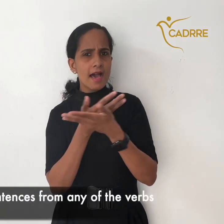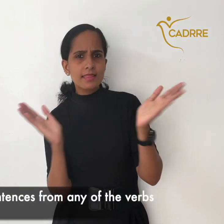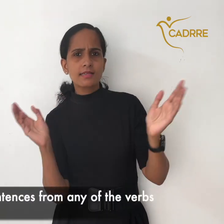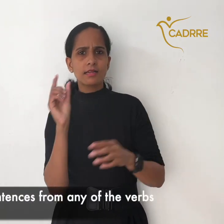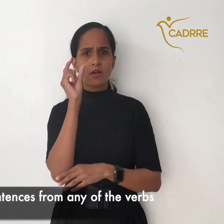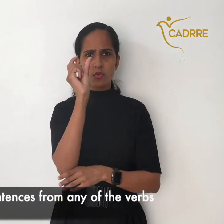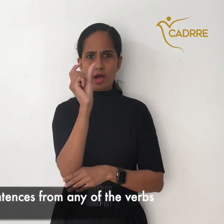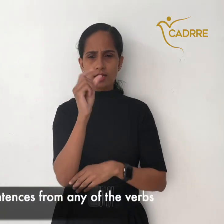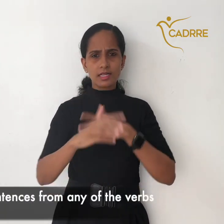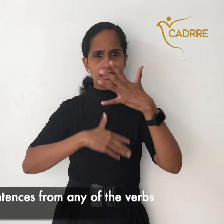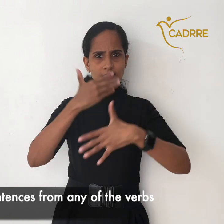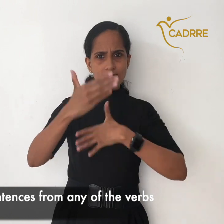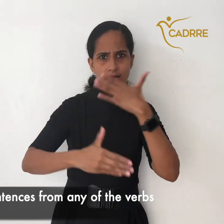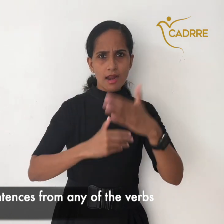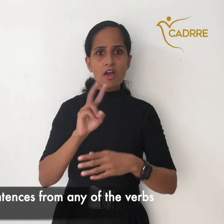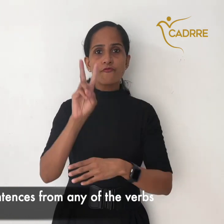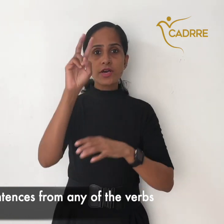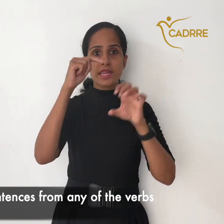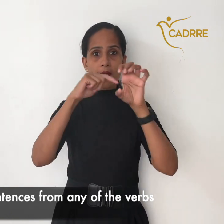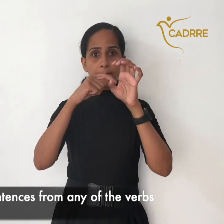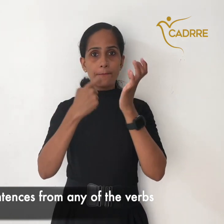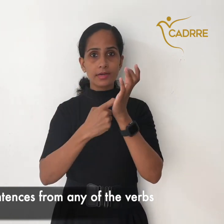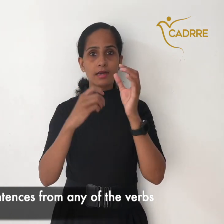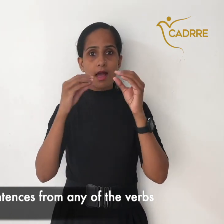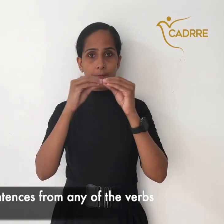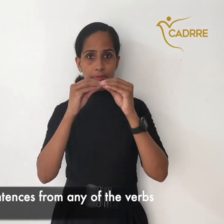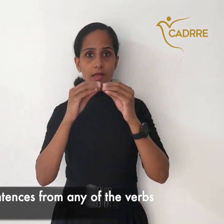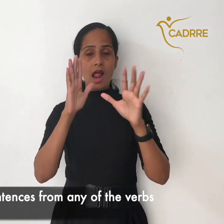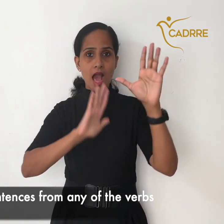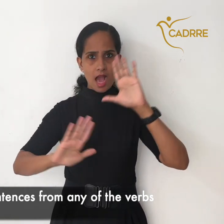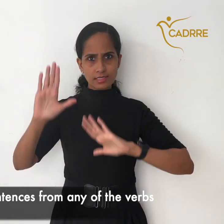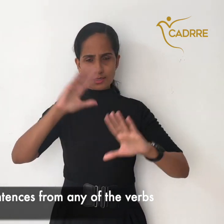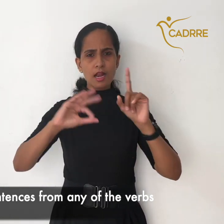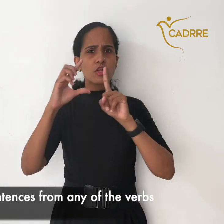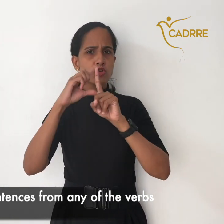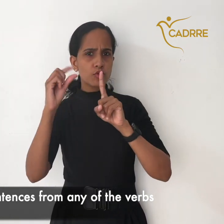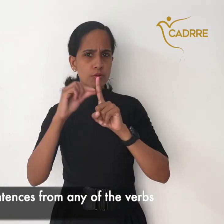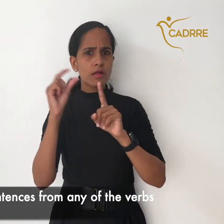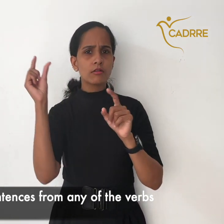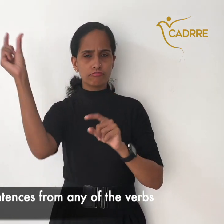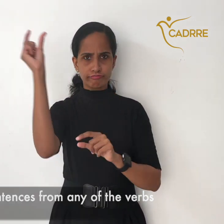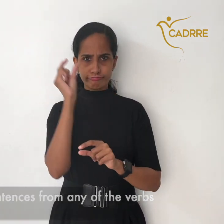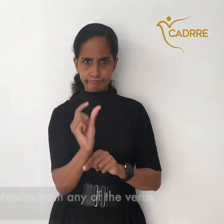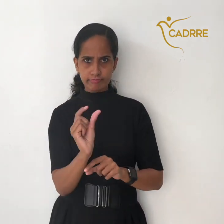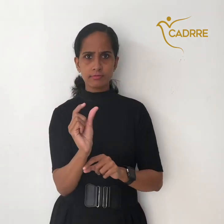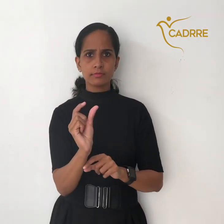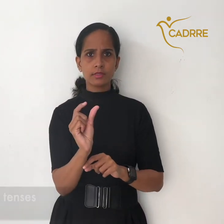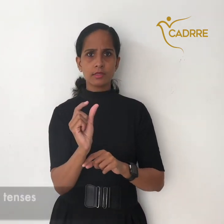Similarly, we can make sentences from any of the verbs in present,